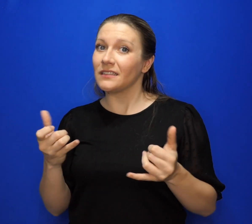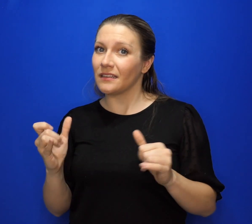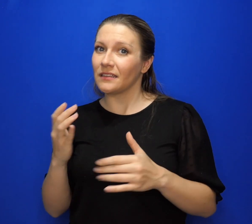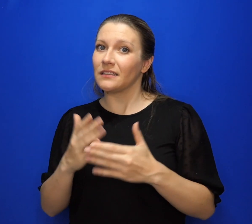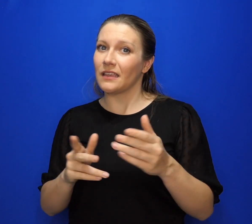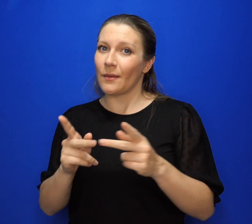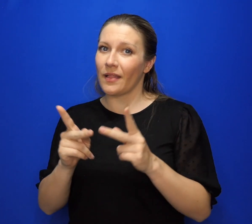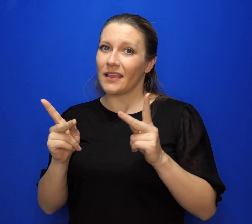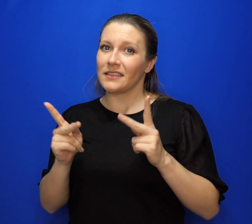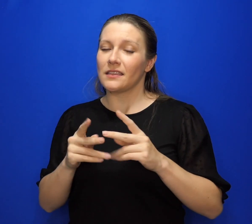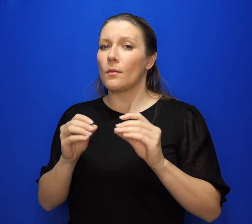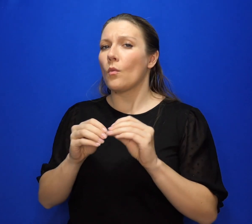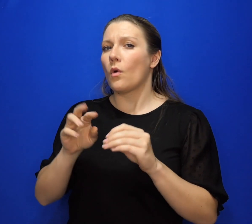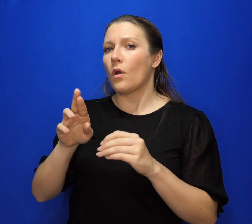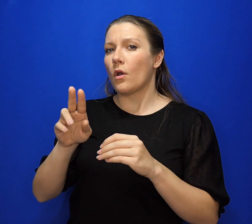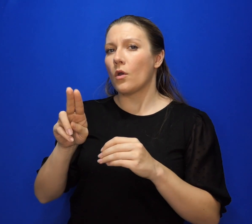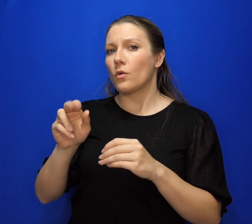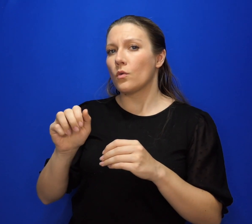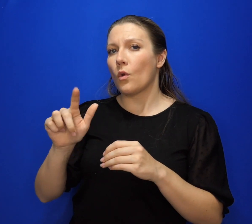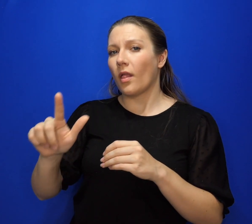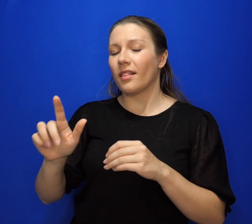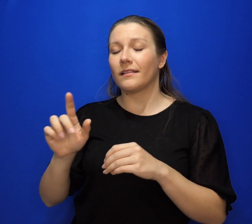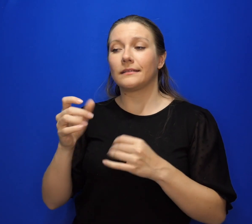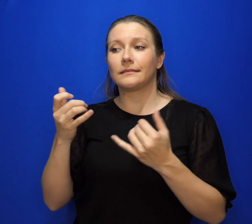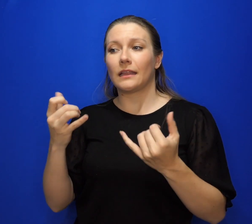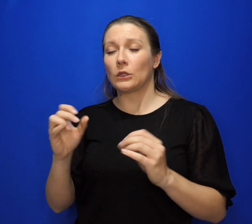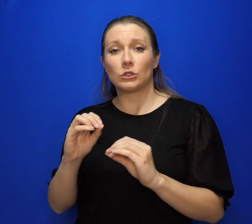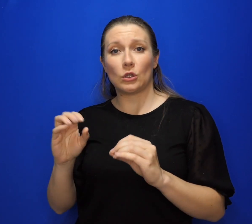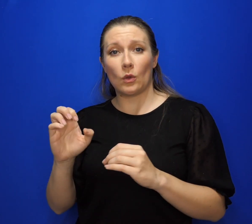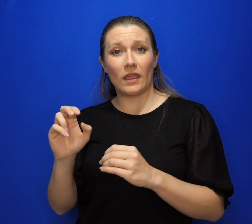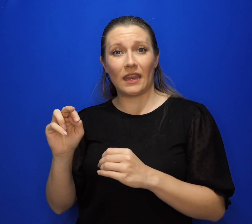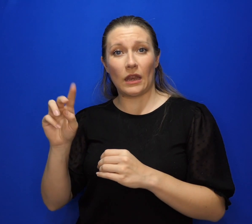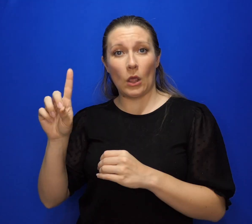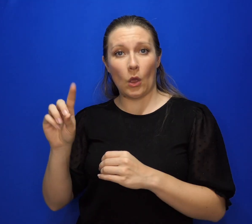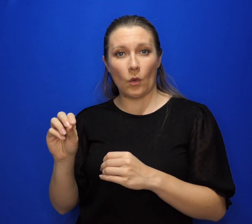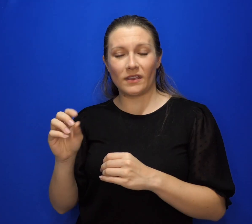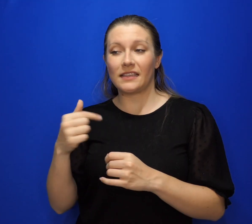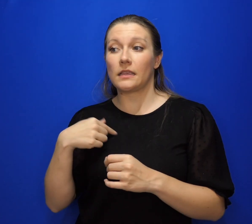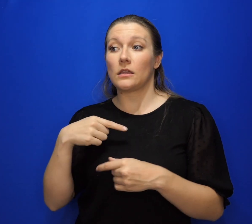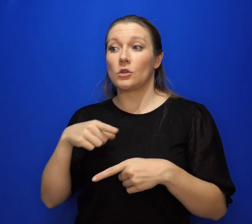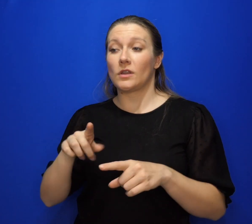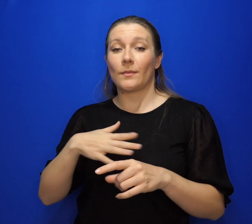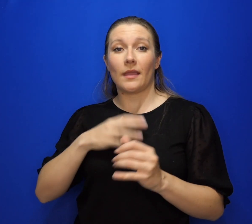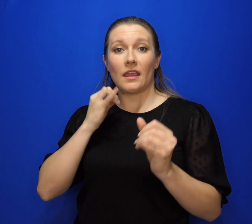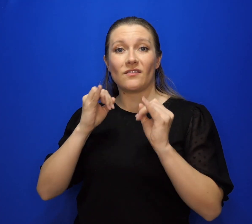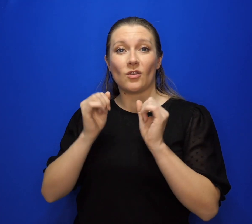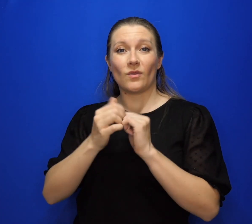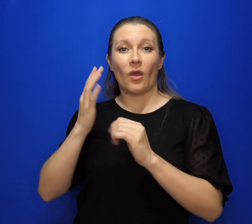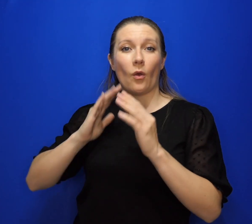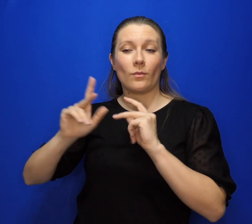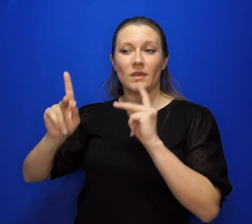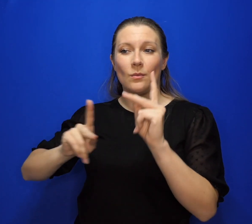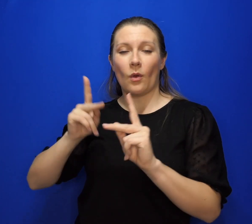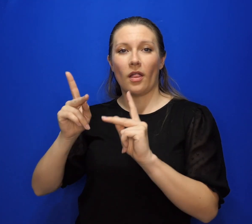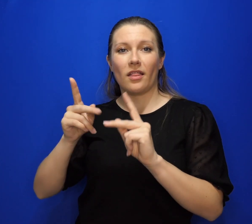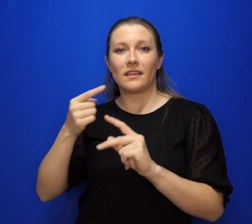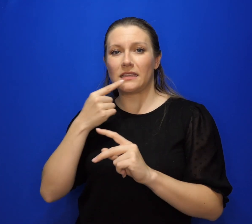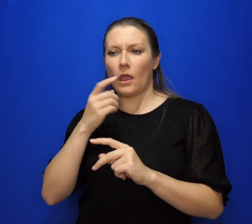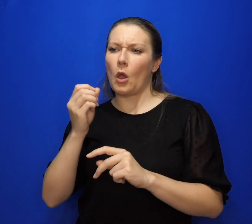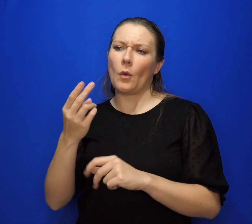rural places, where there's no endocrinologist. Because when I interview older people, they'll tell me all the time, like, oh, an internist took care of my diabetes for 20 years.